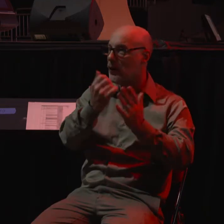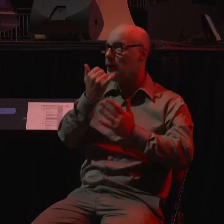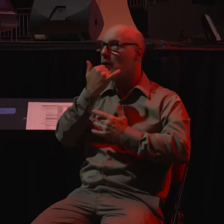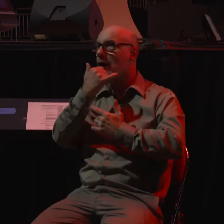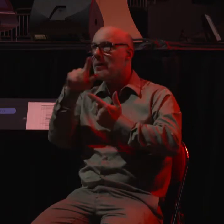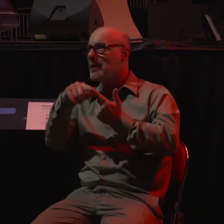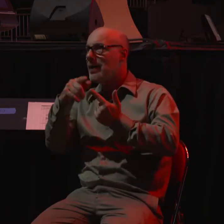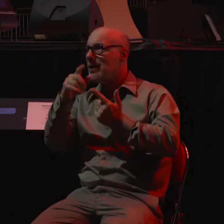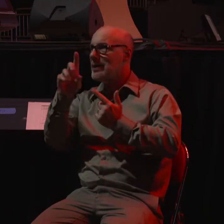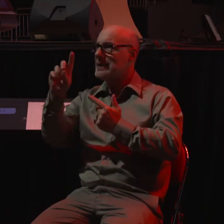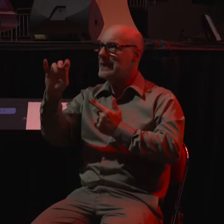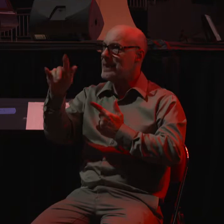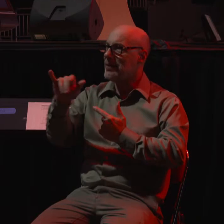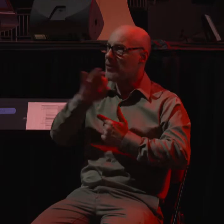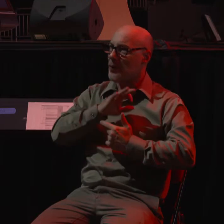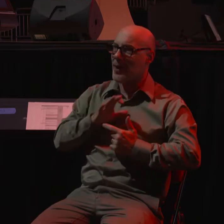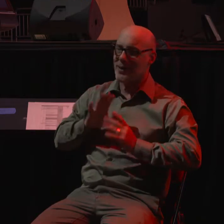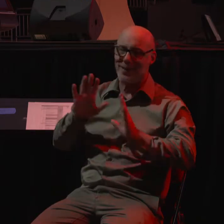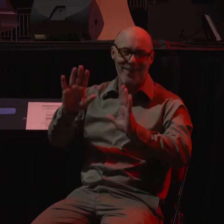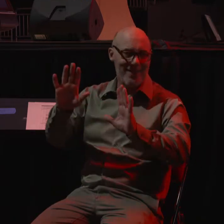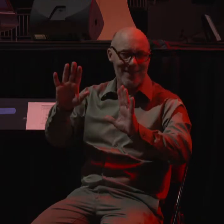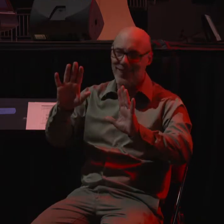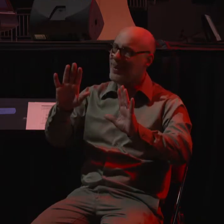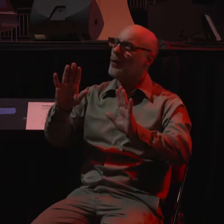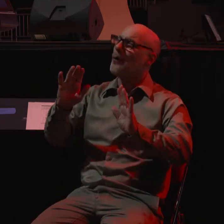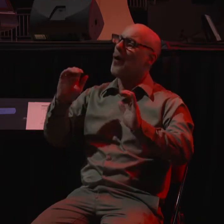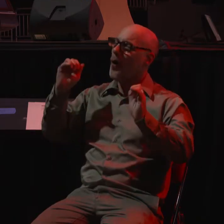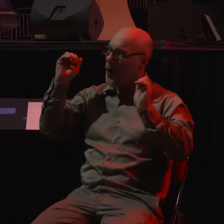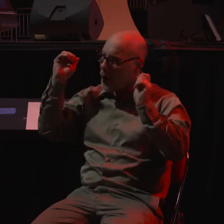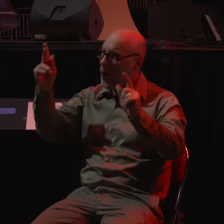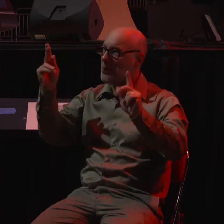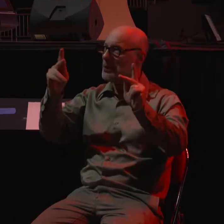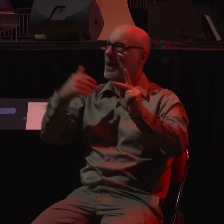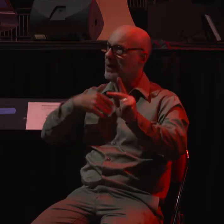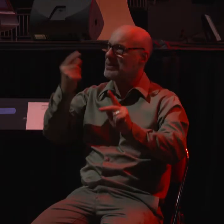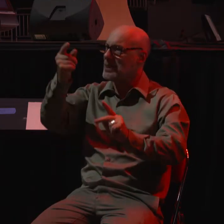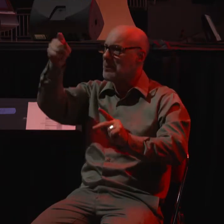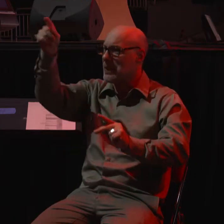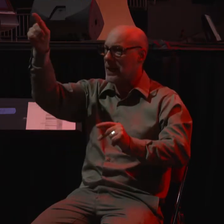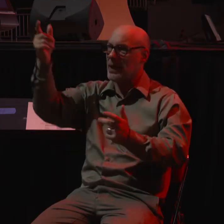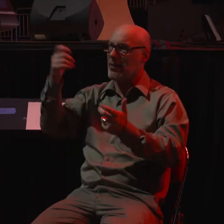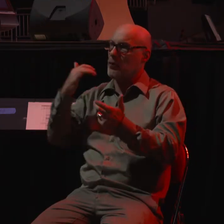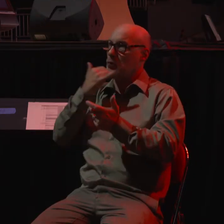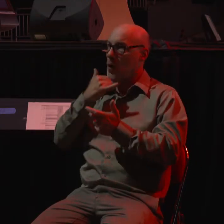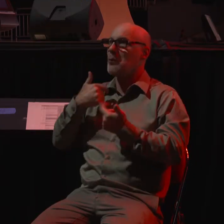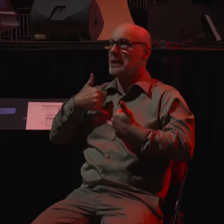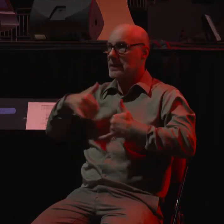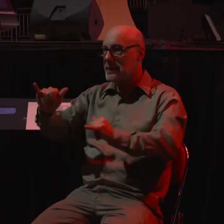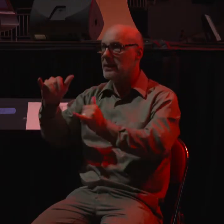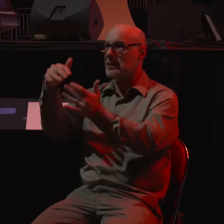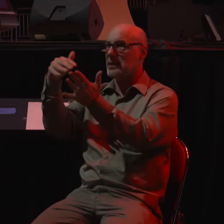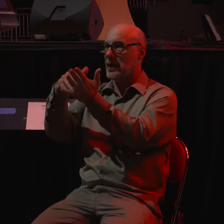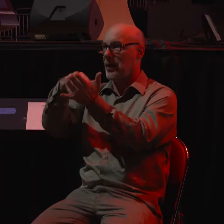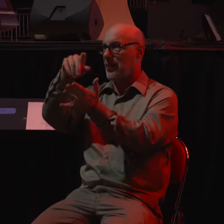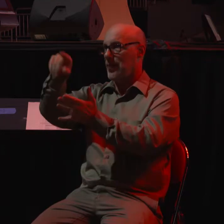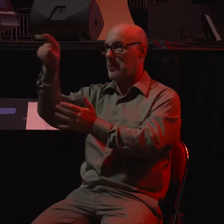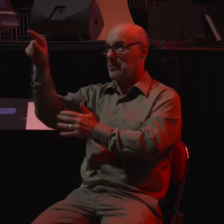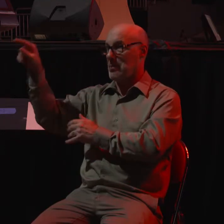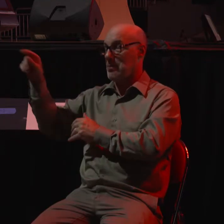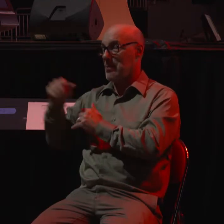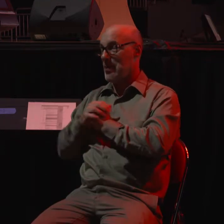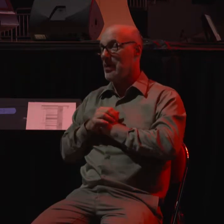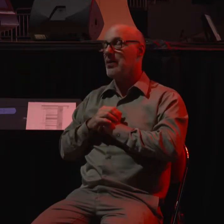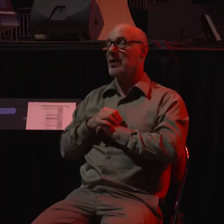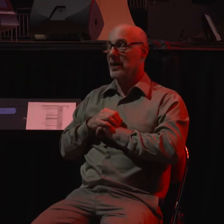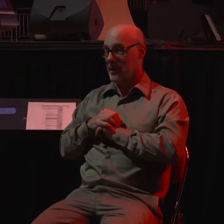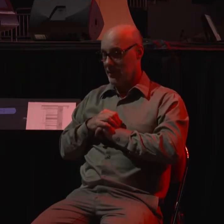diversion to try to avoid a true conversation. Mm-hmm. Yeah. This is something, oh, go ahead. No, go ahead, brother. This is something we can